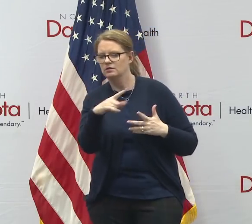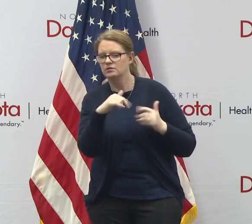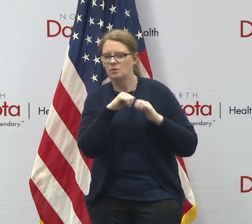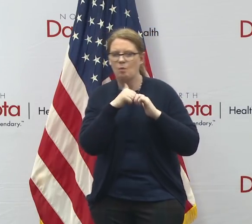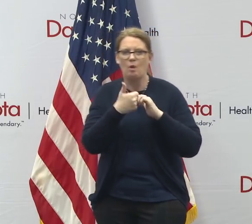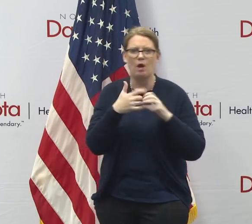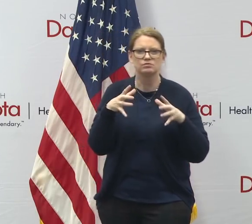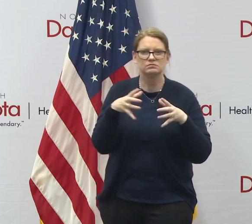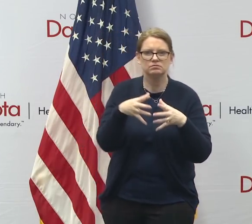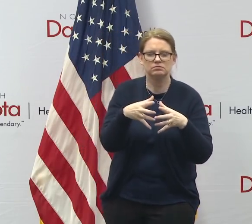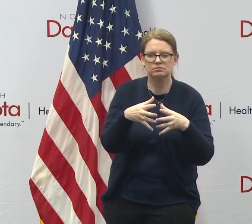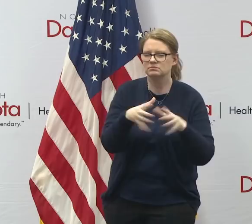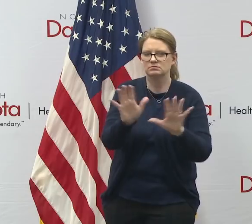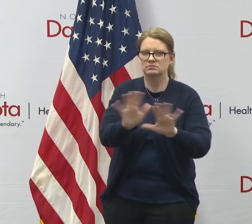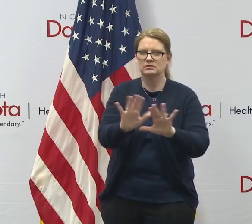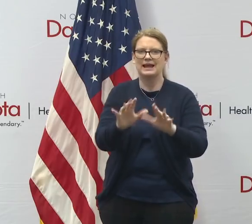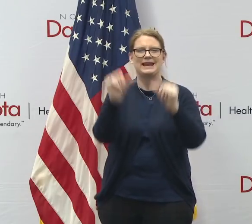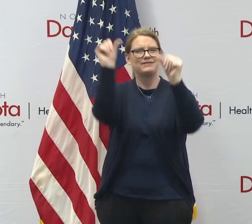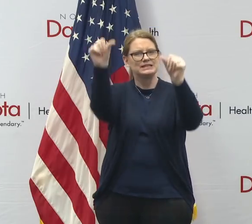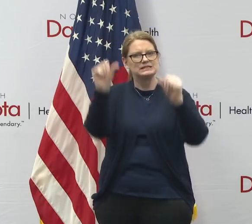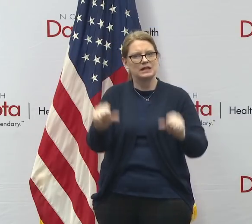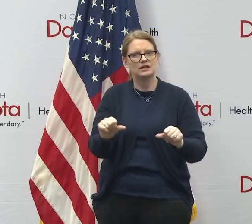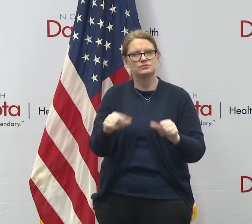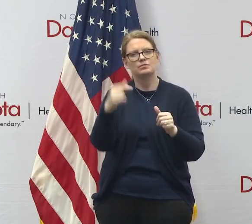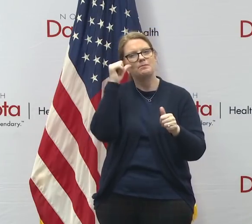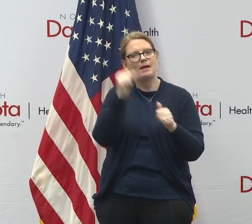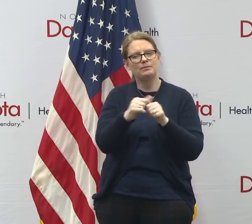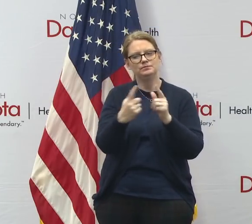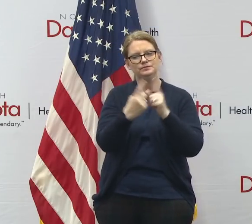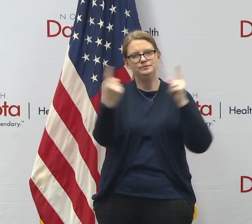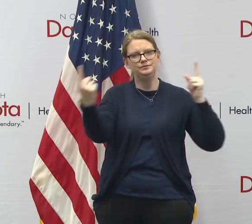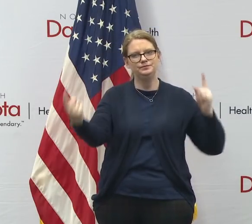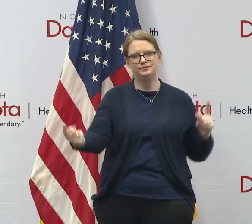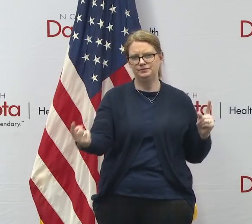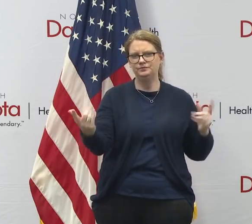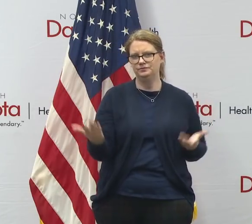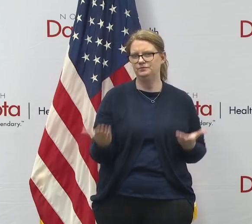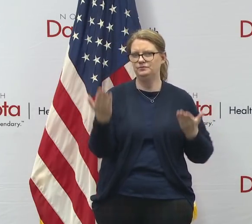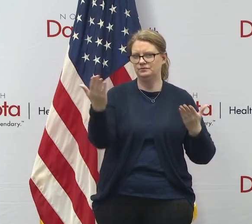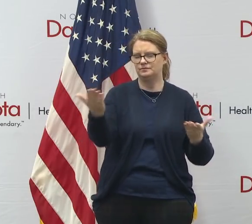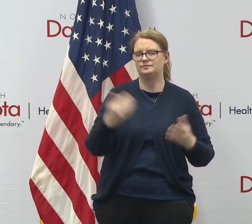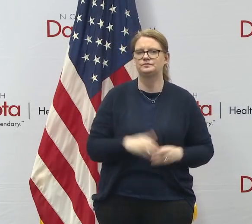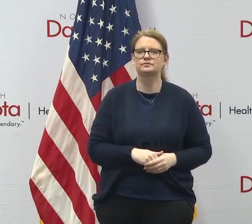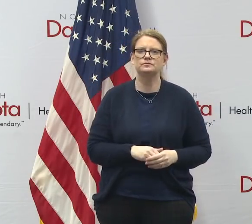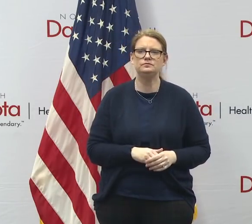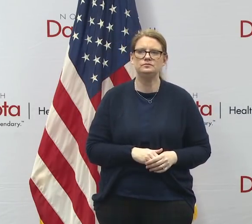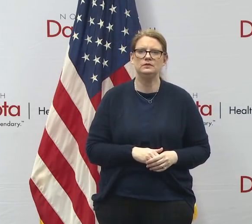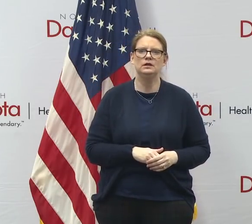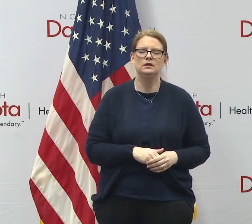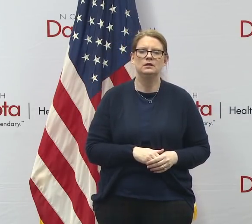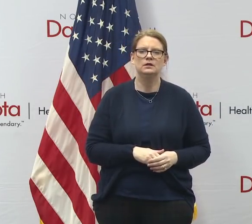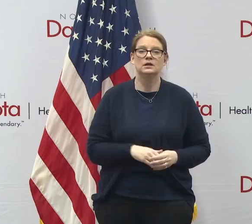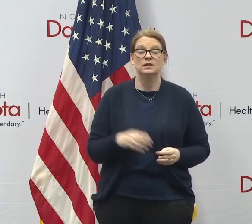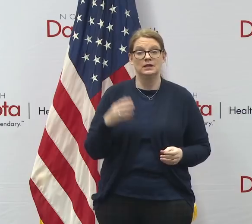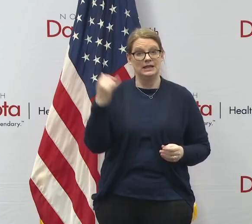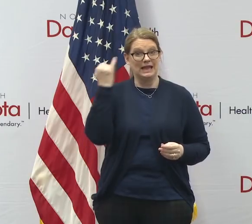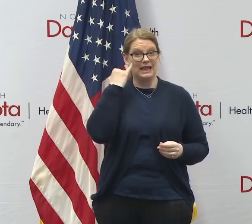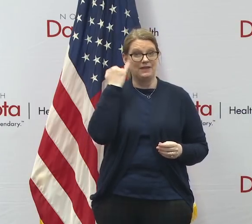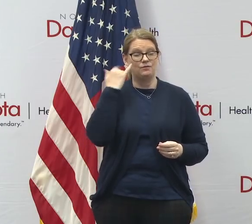signage to remind people to adhere to the proper distancing recommendations. And if we see that there